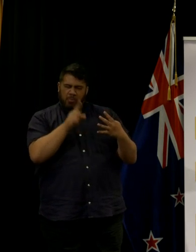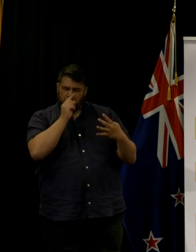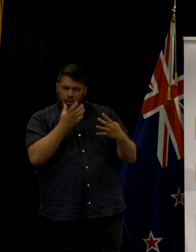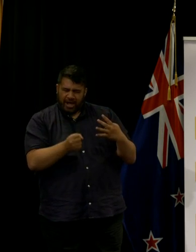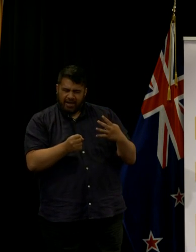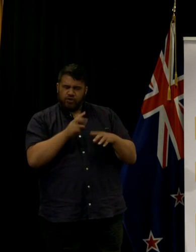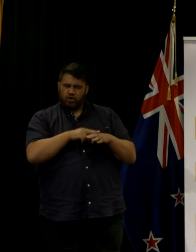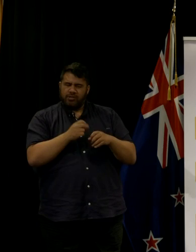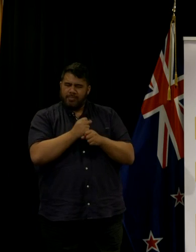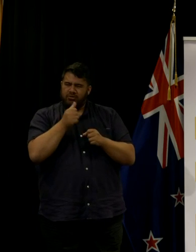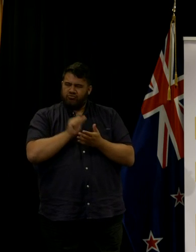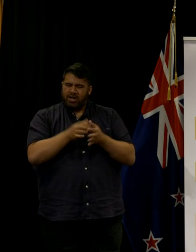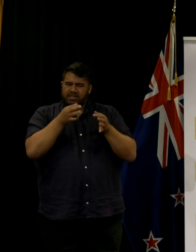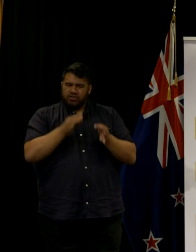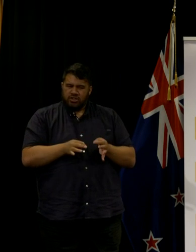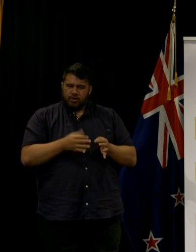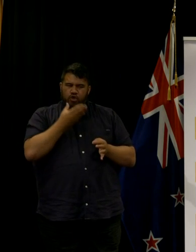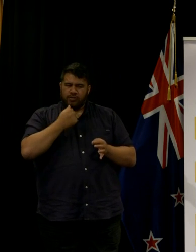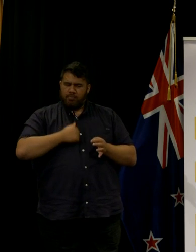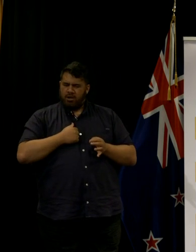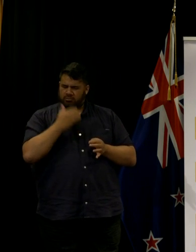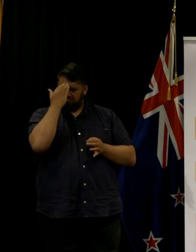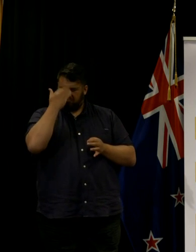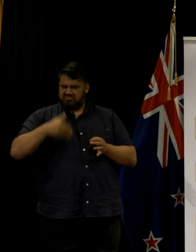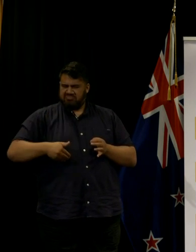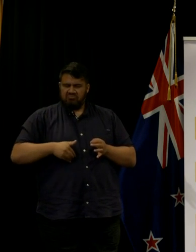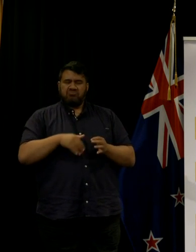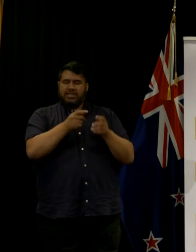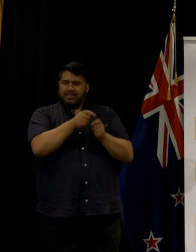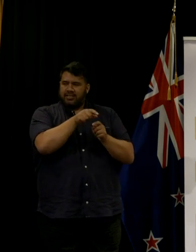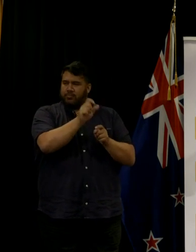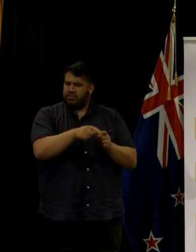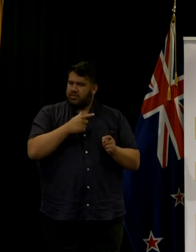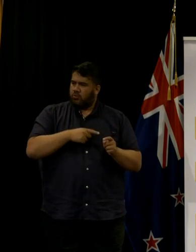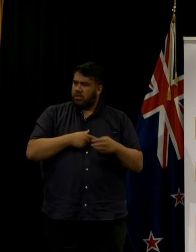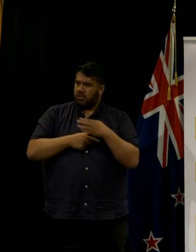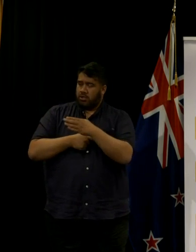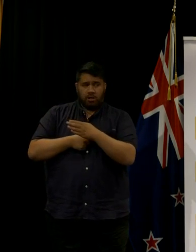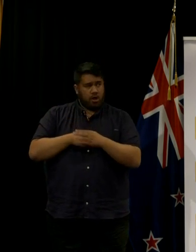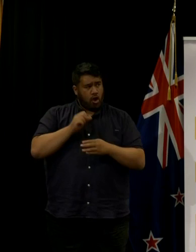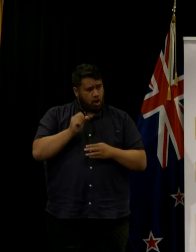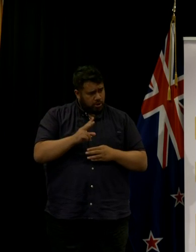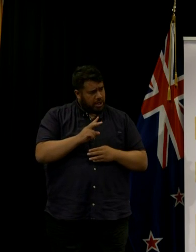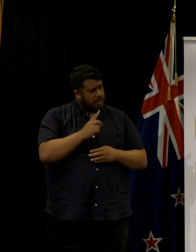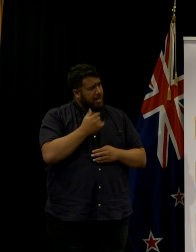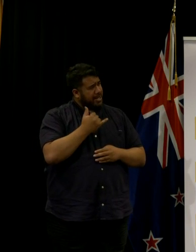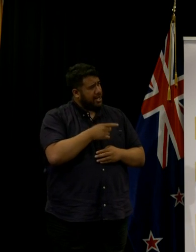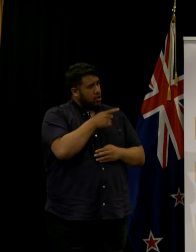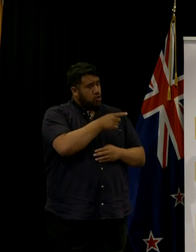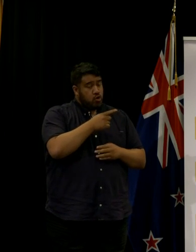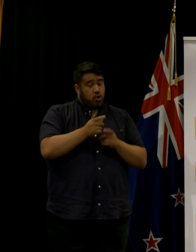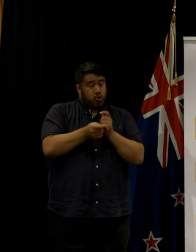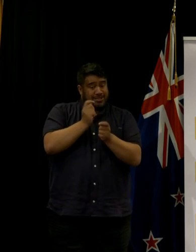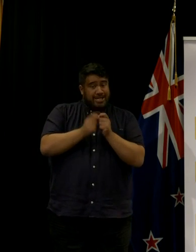that's a key part of the definition. Does it demonstrate that the criteria is now being broadened, that you're now testing people in the community with